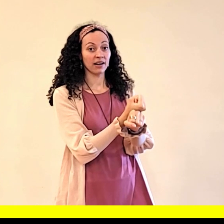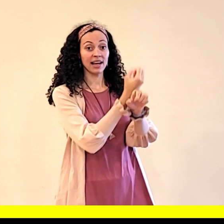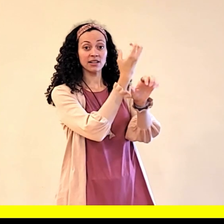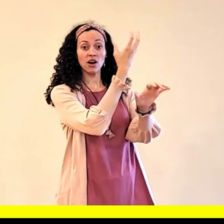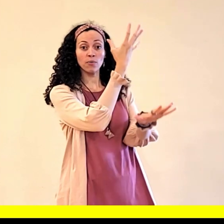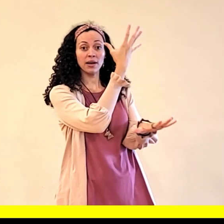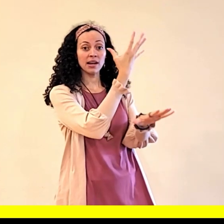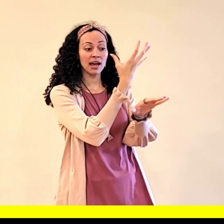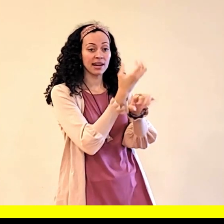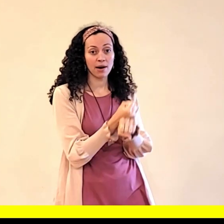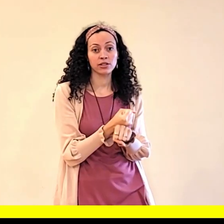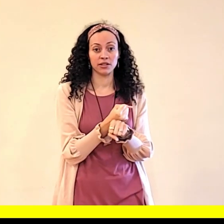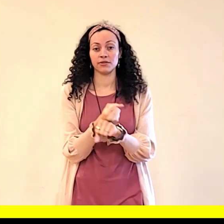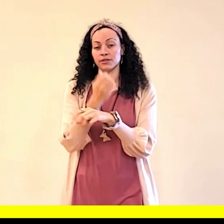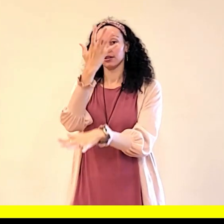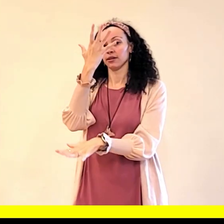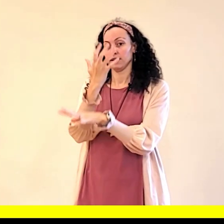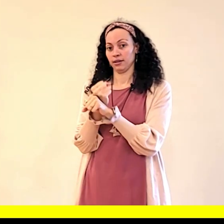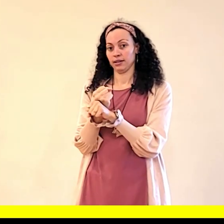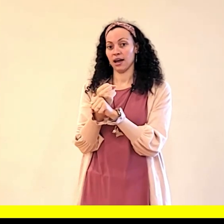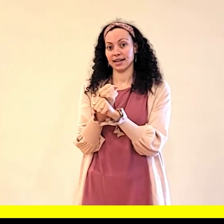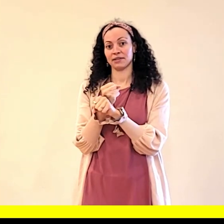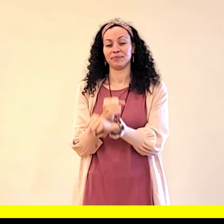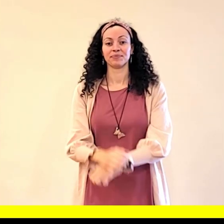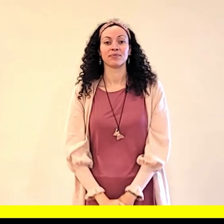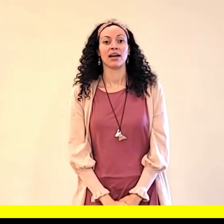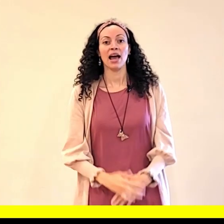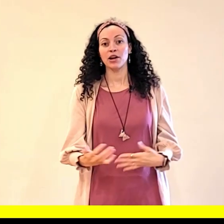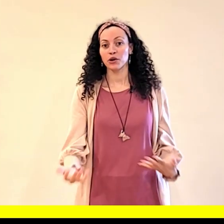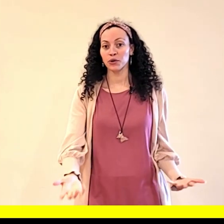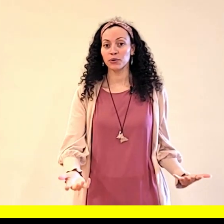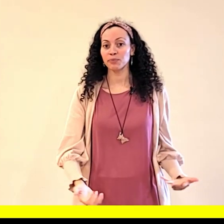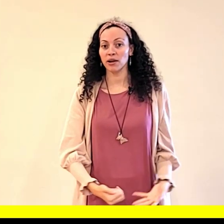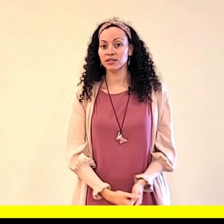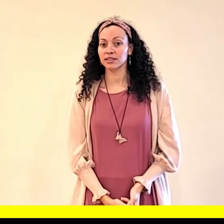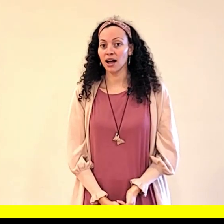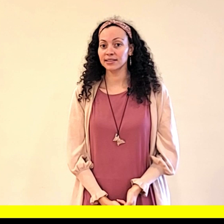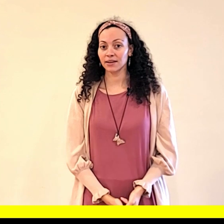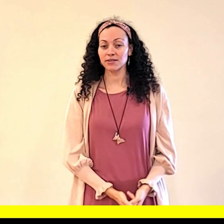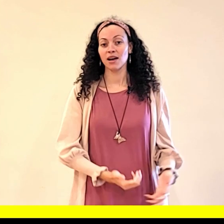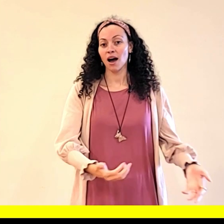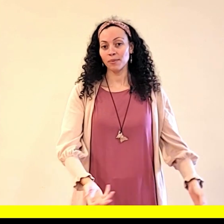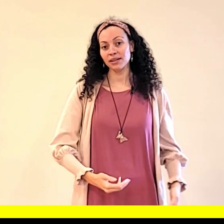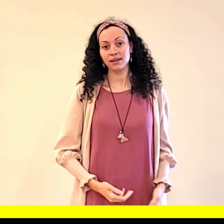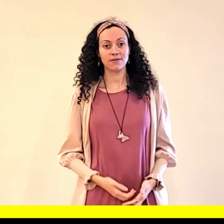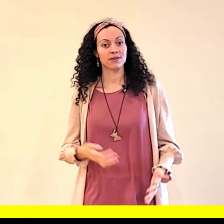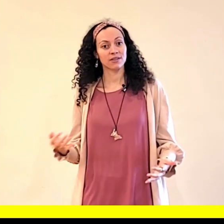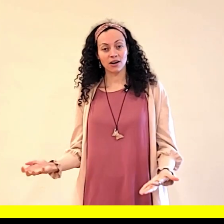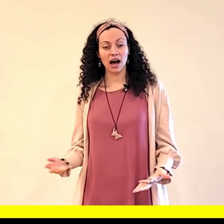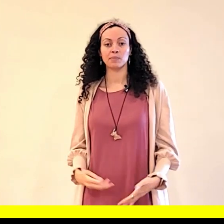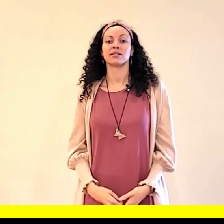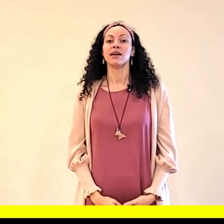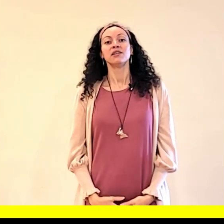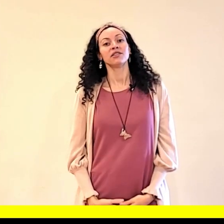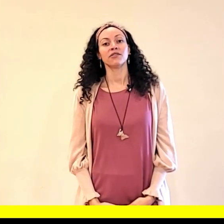locking down. It's open and now it's closed. Lockdown. And who responds to lockdowns? Our police officers,